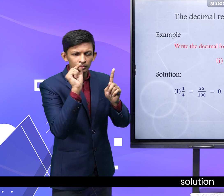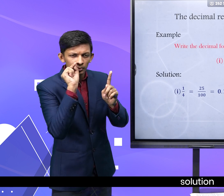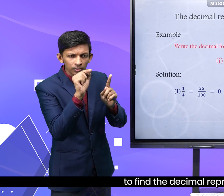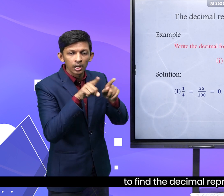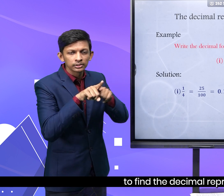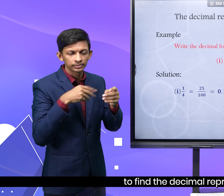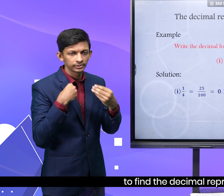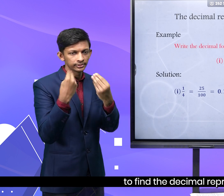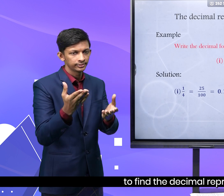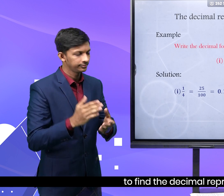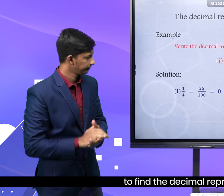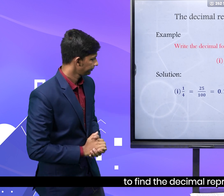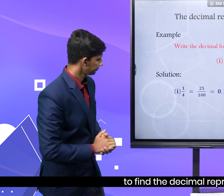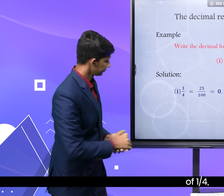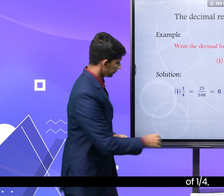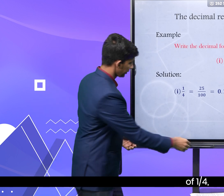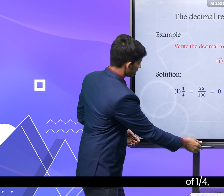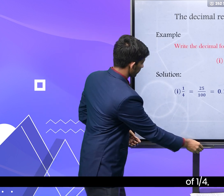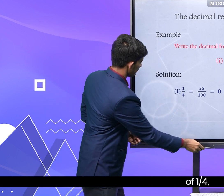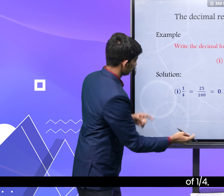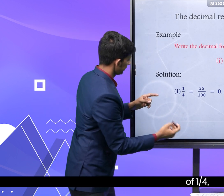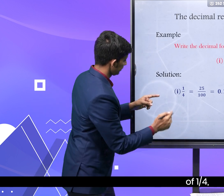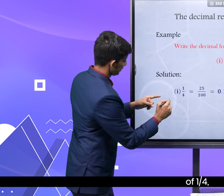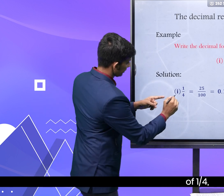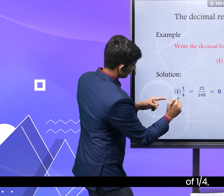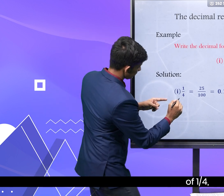To find the decimal representation of 1 by 4,